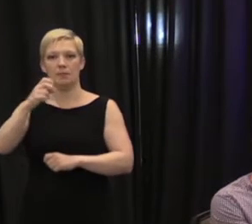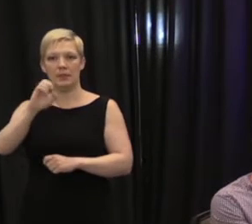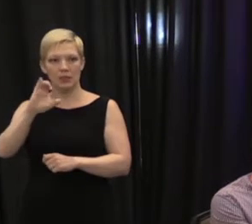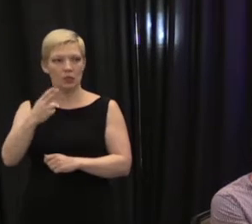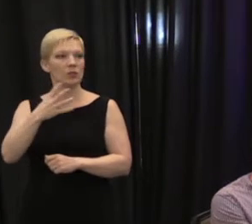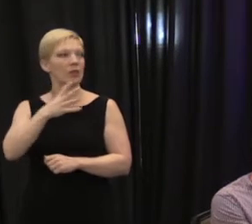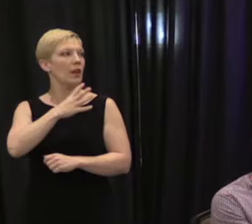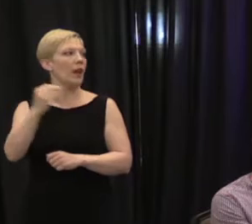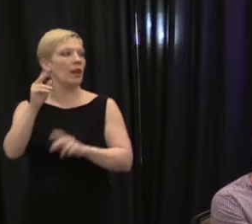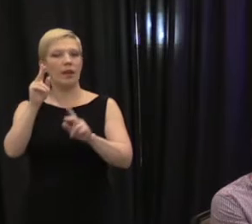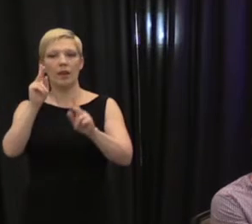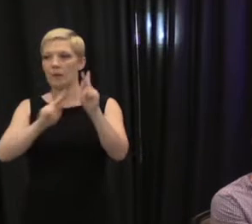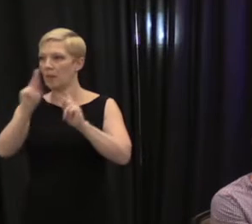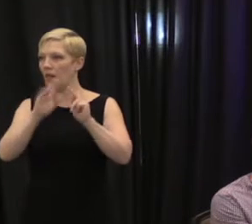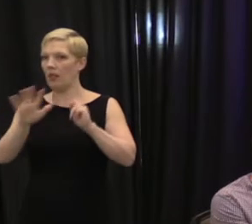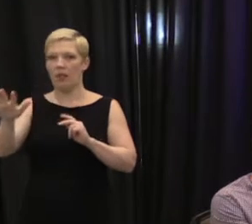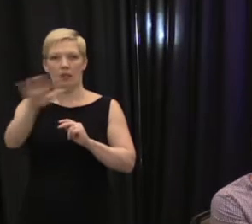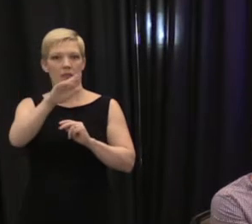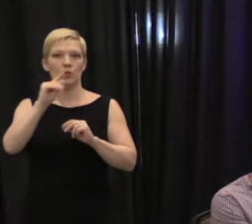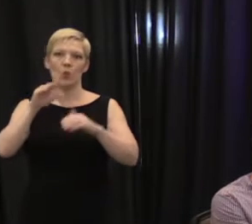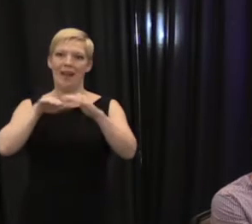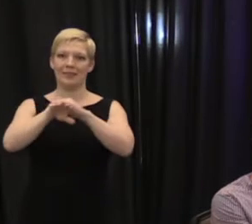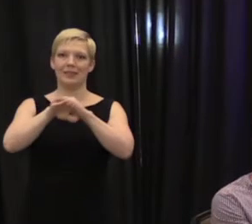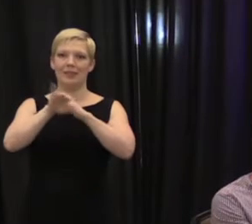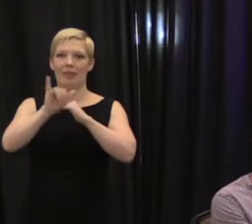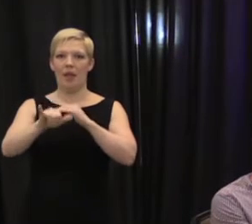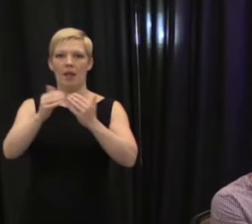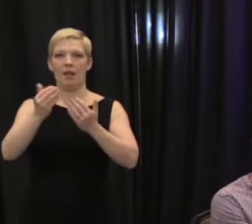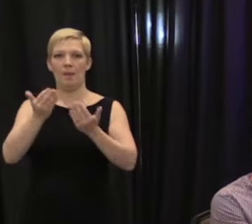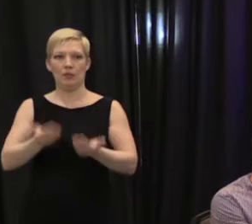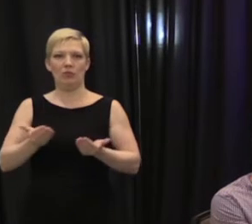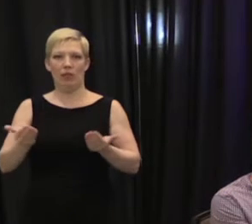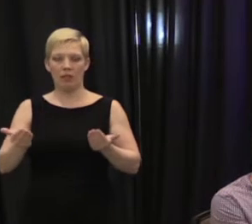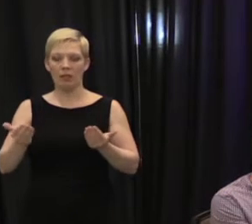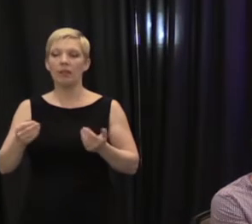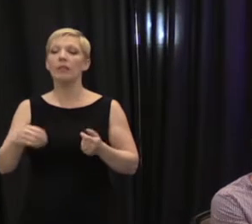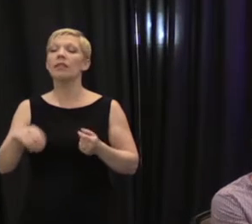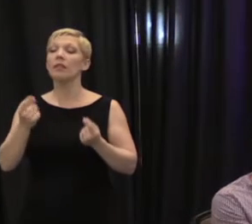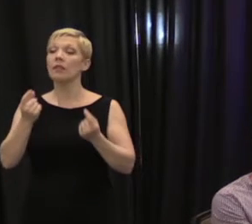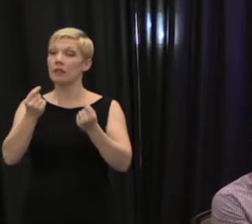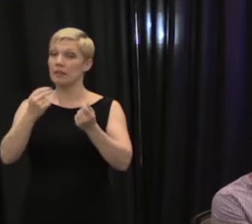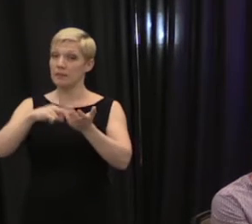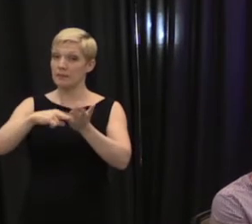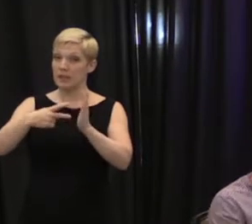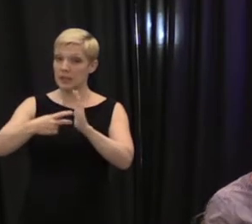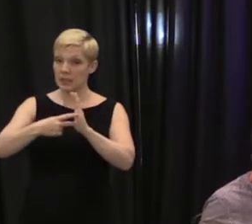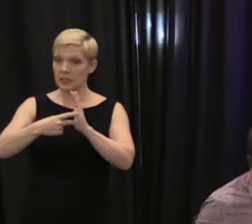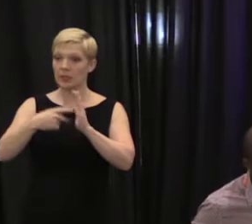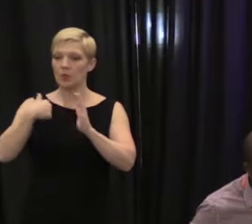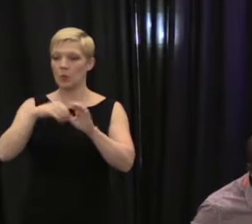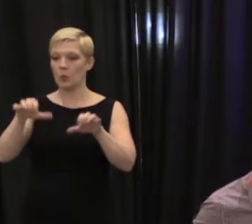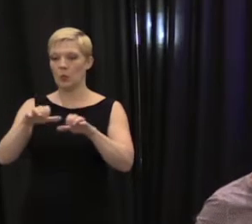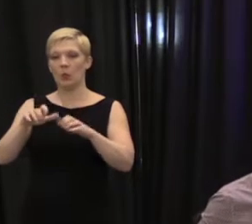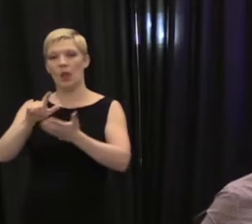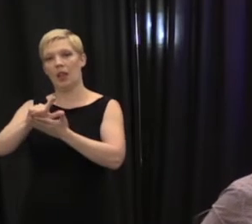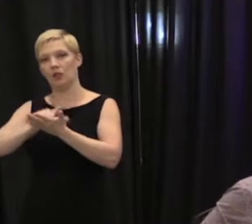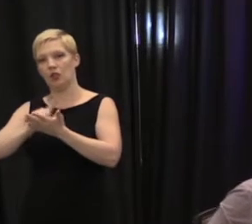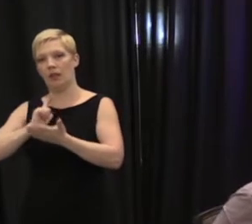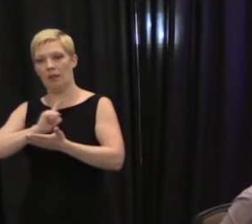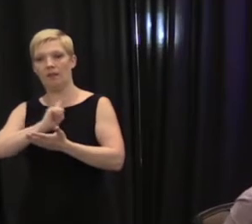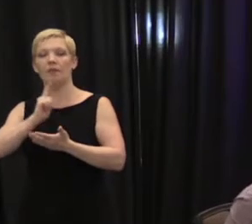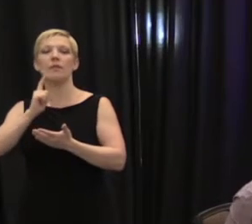and players to access that material. So what does that mean? It means we do both legislative